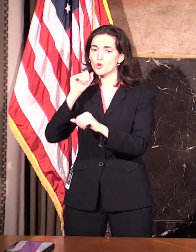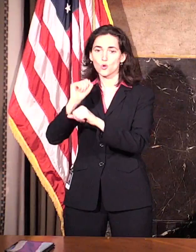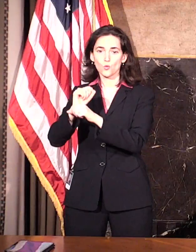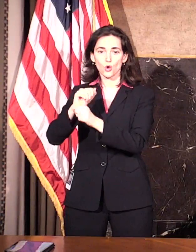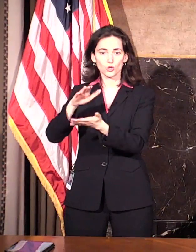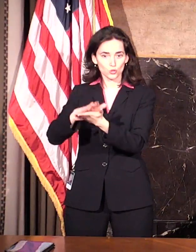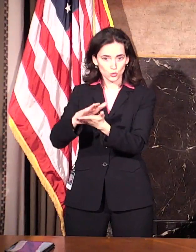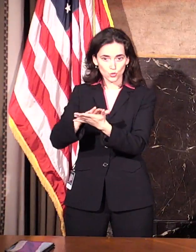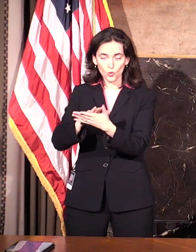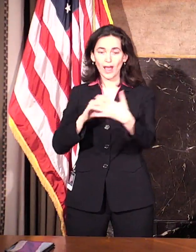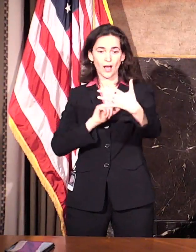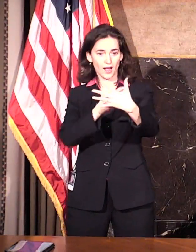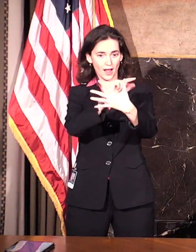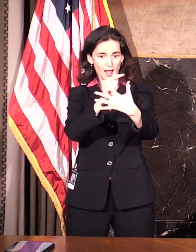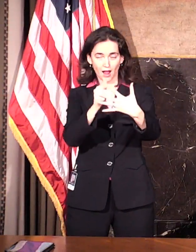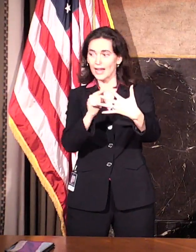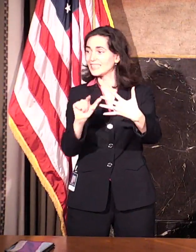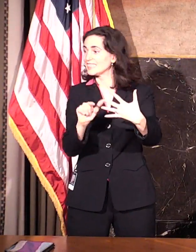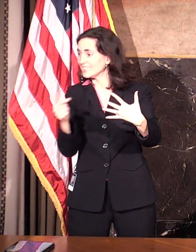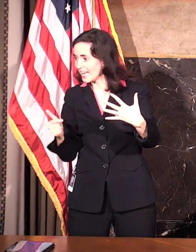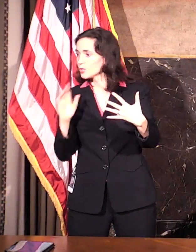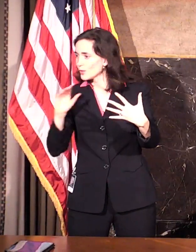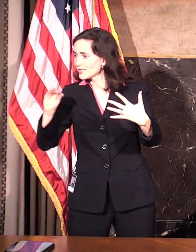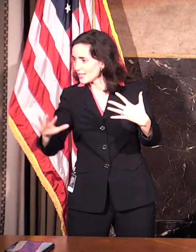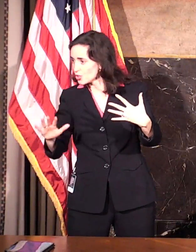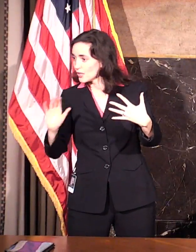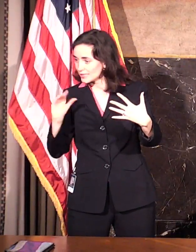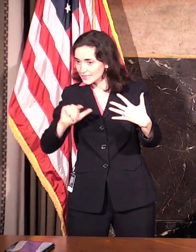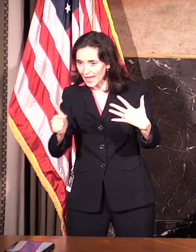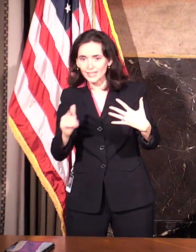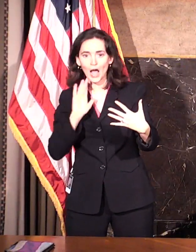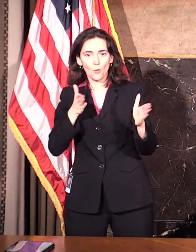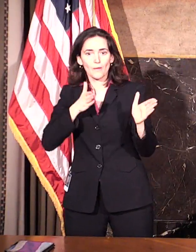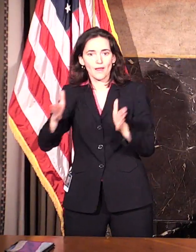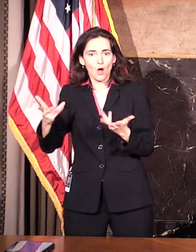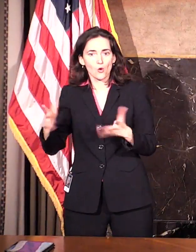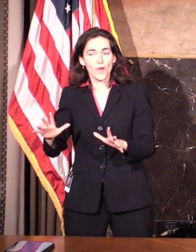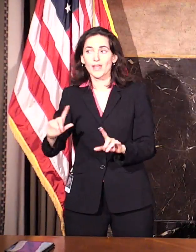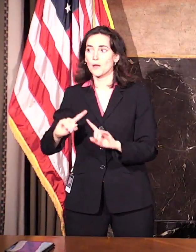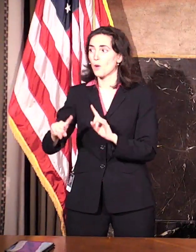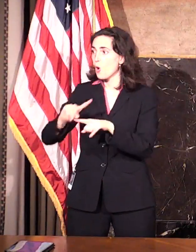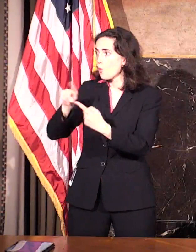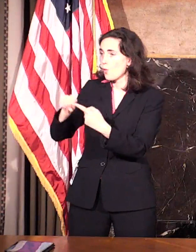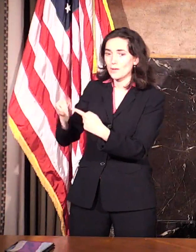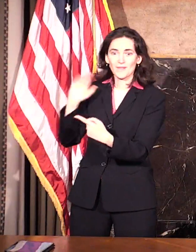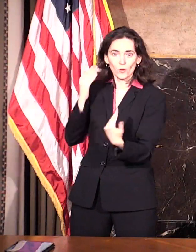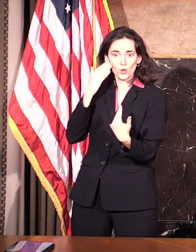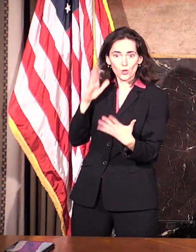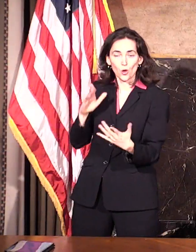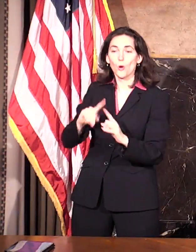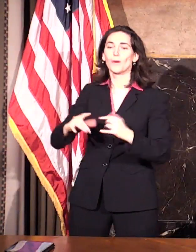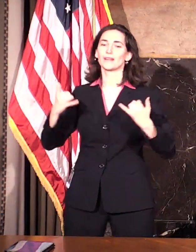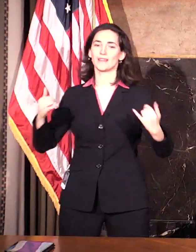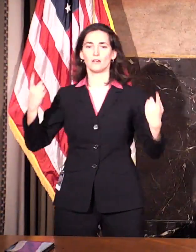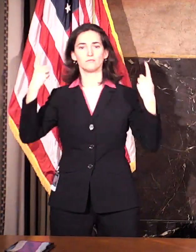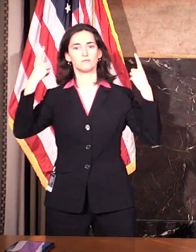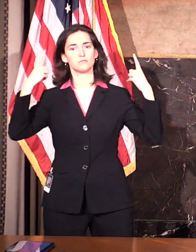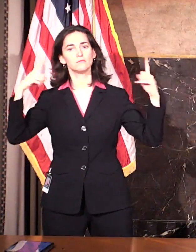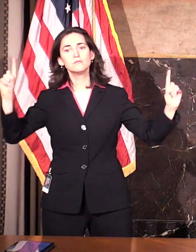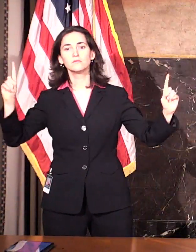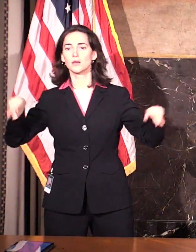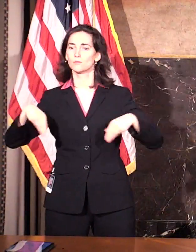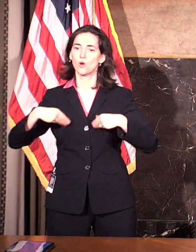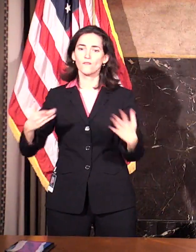next order of priority. We just weren't sure when that was going to happen. But being able to get to them is really important for our